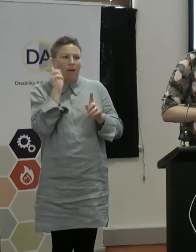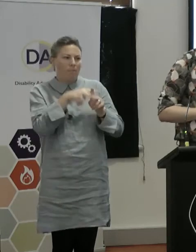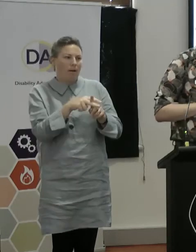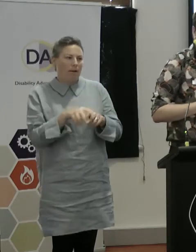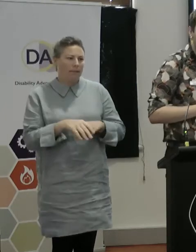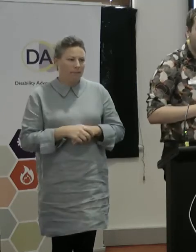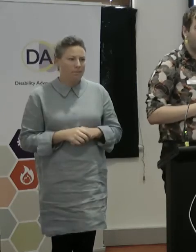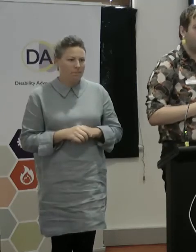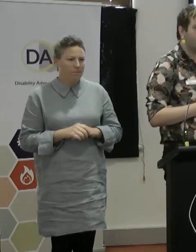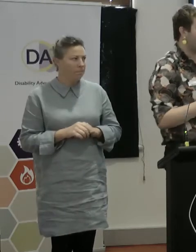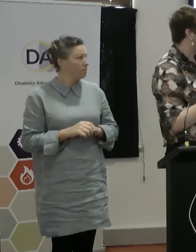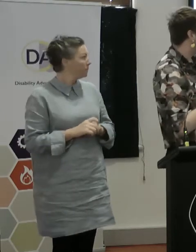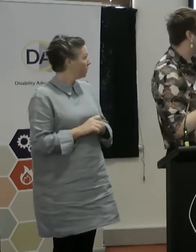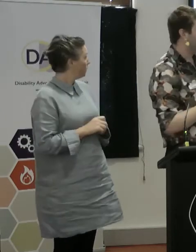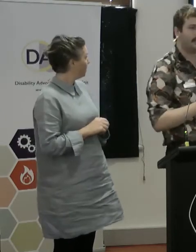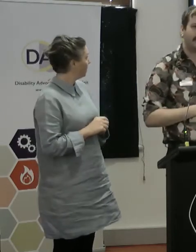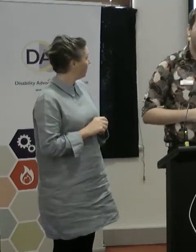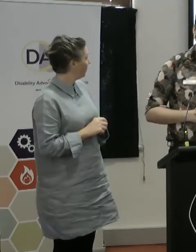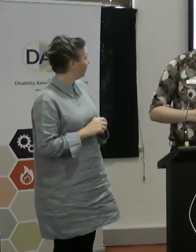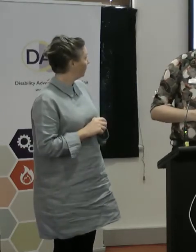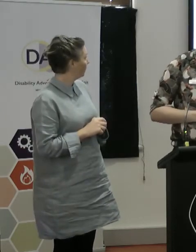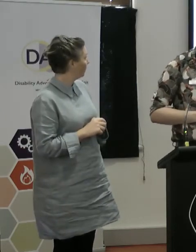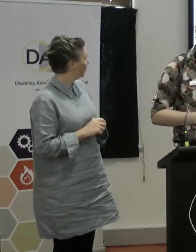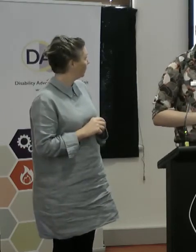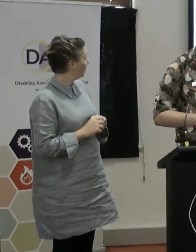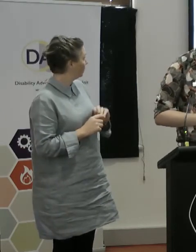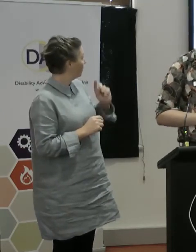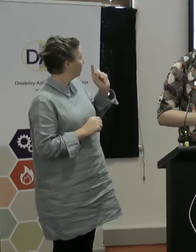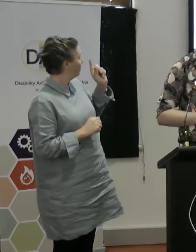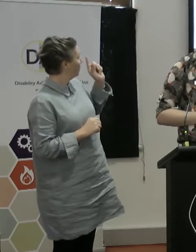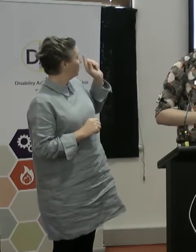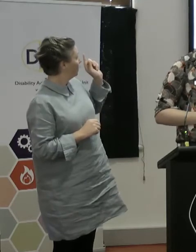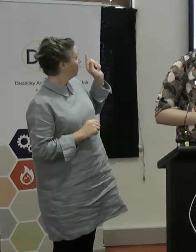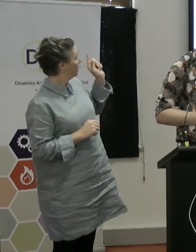These amounts, if you add the top one up, you get $150,000.